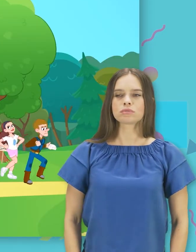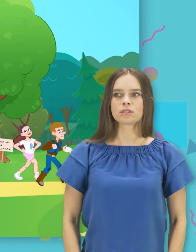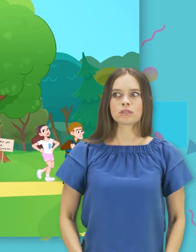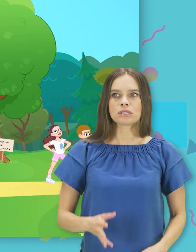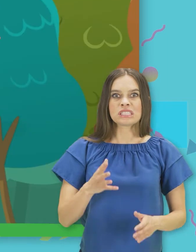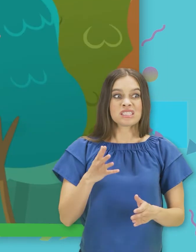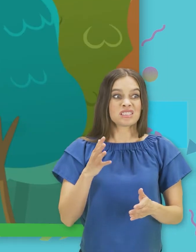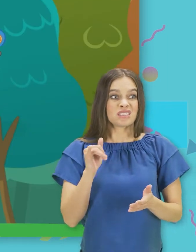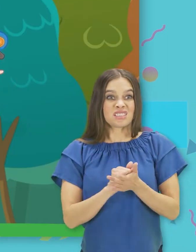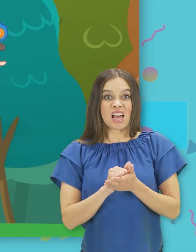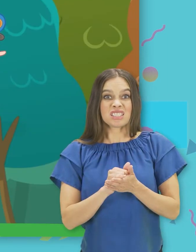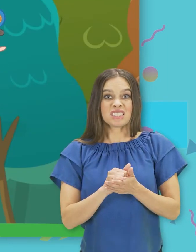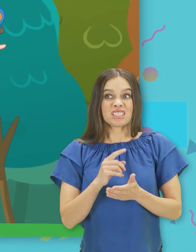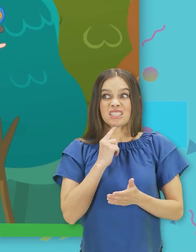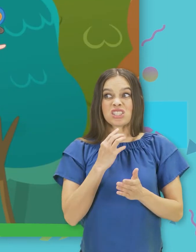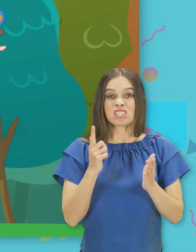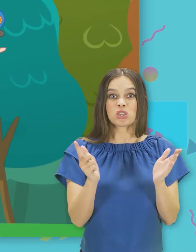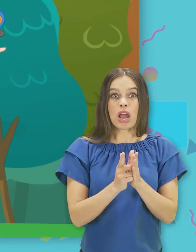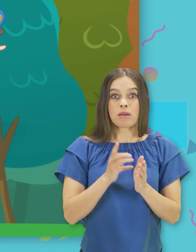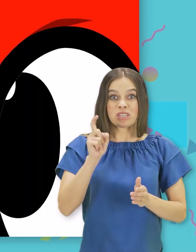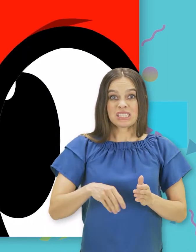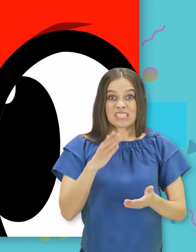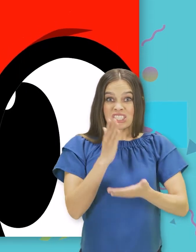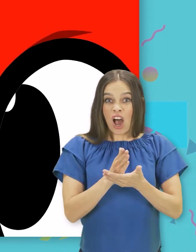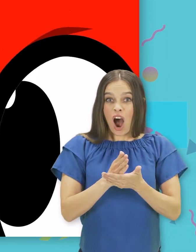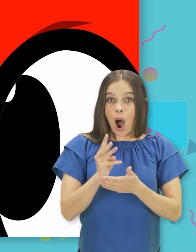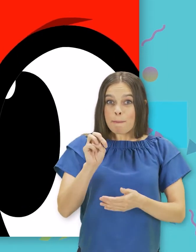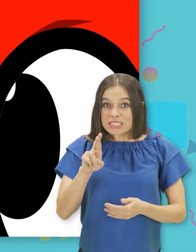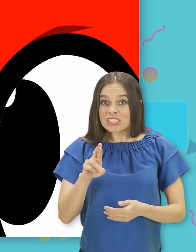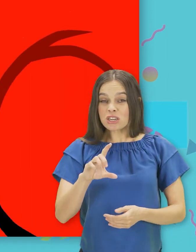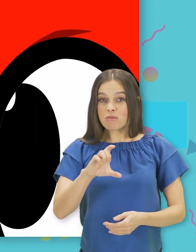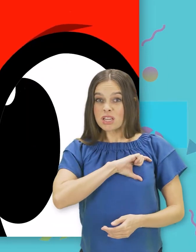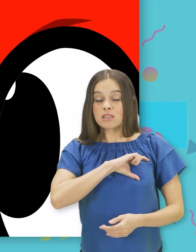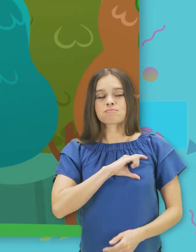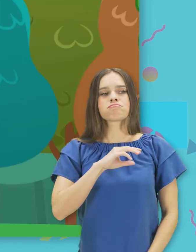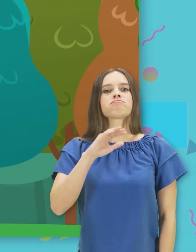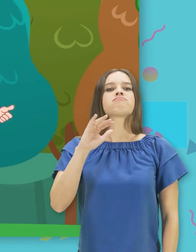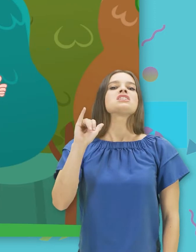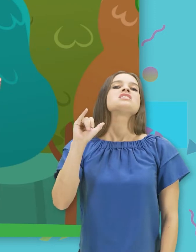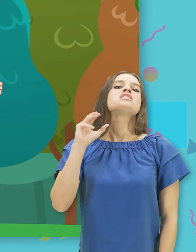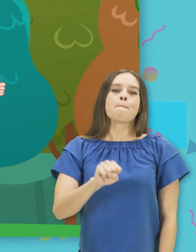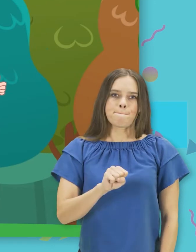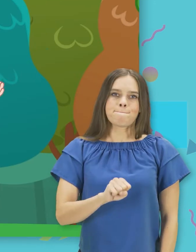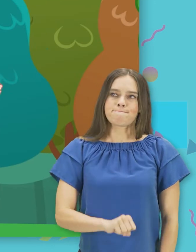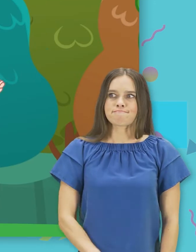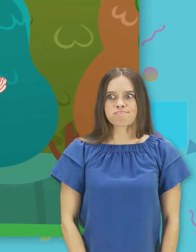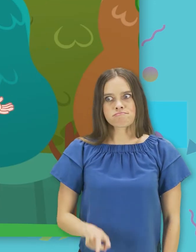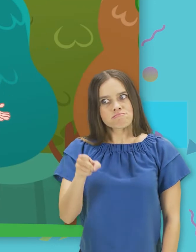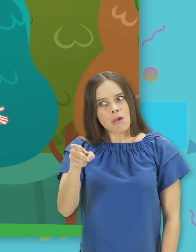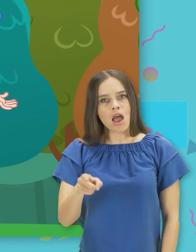I'll Was that the big crime you needed to stop Mr. Policeman? Yep, it was a... Oh